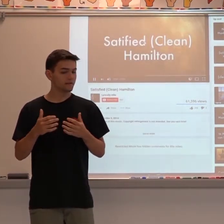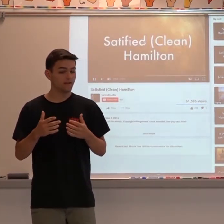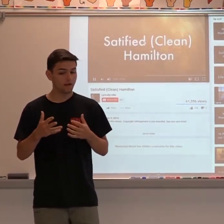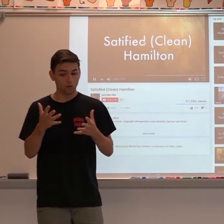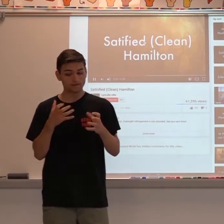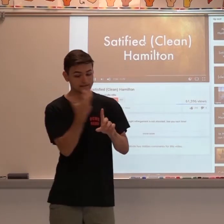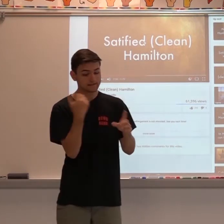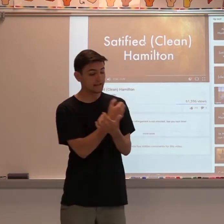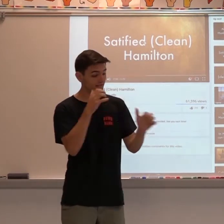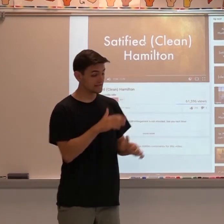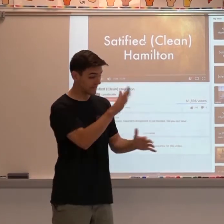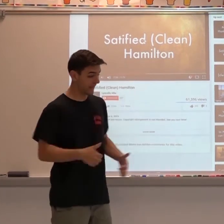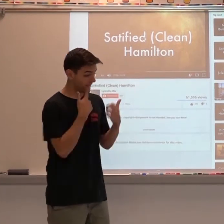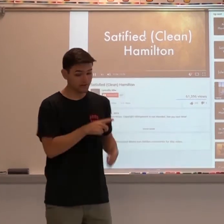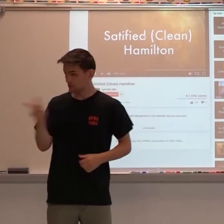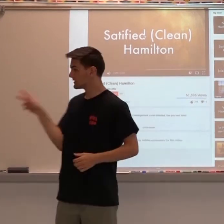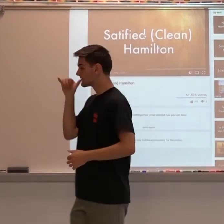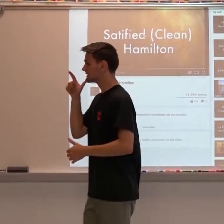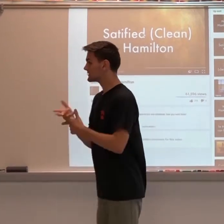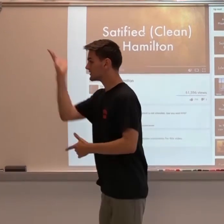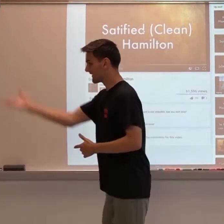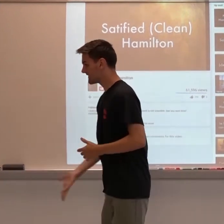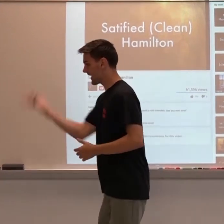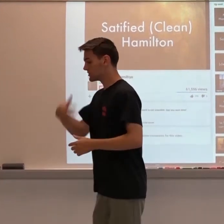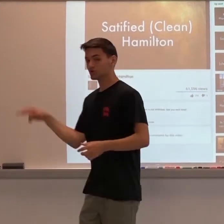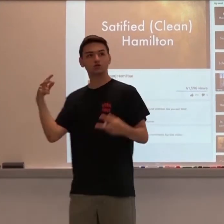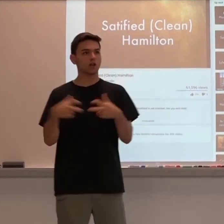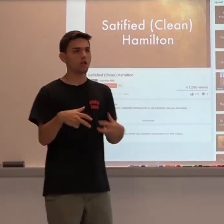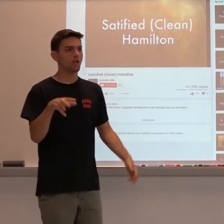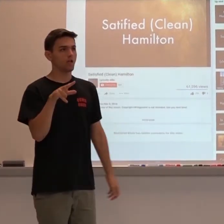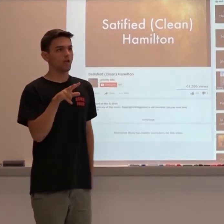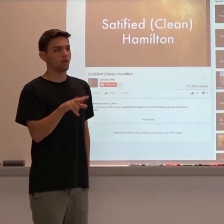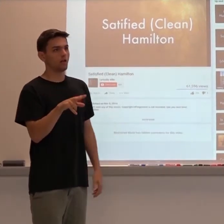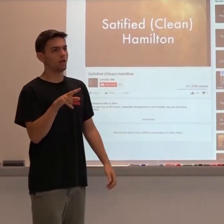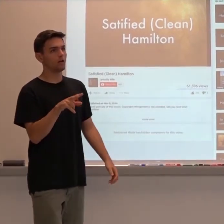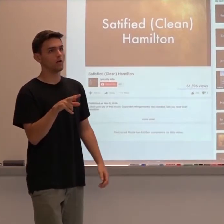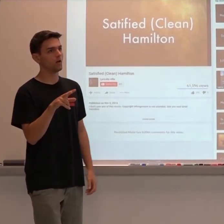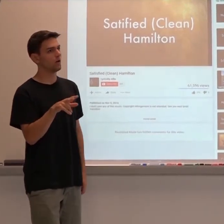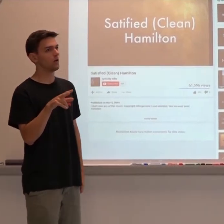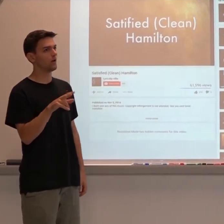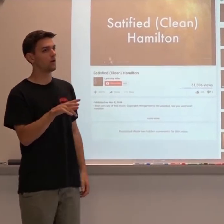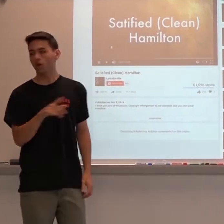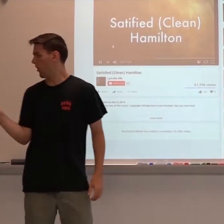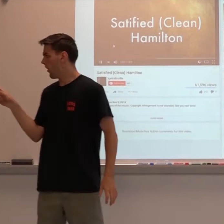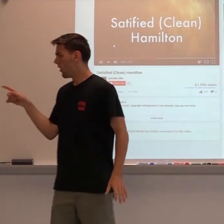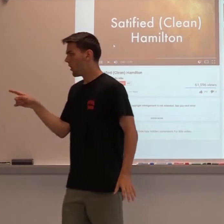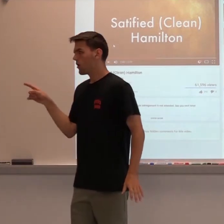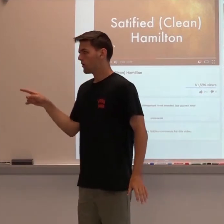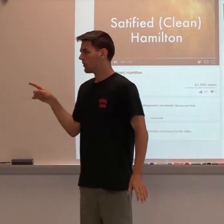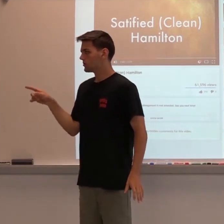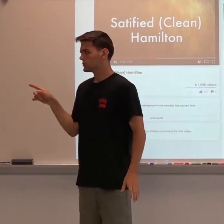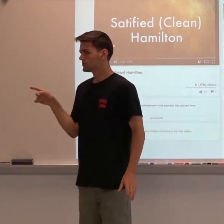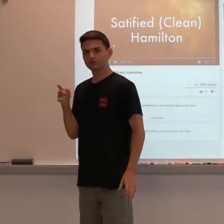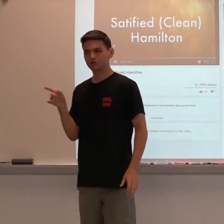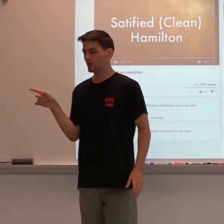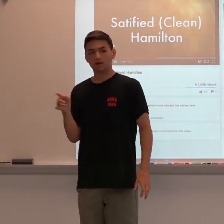I want to take him far away from this place, then I turn and see my sister's face, and she is, and I know she